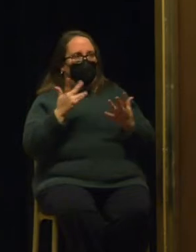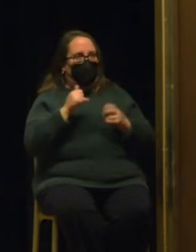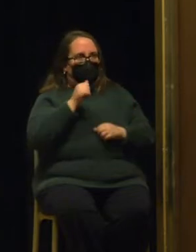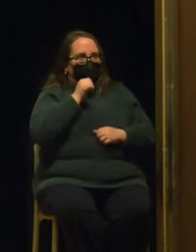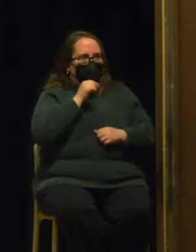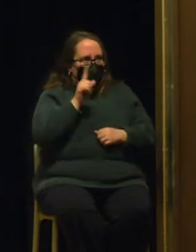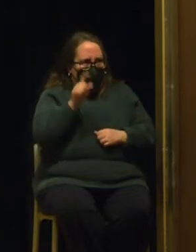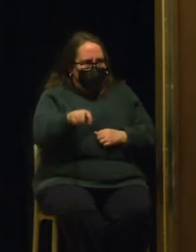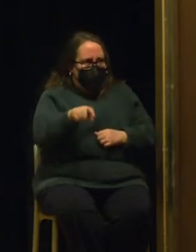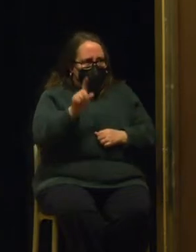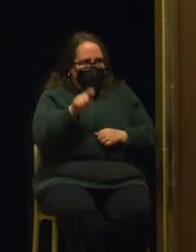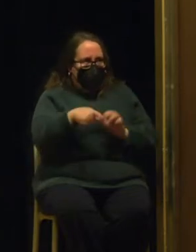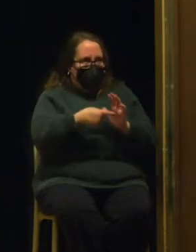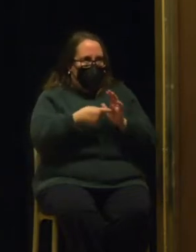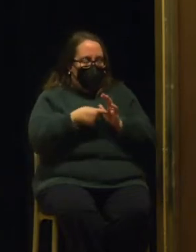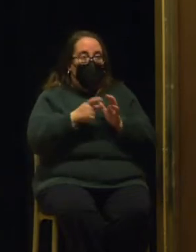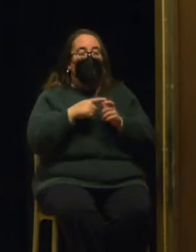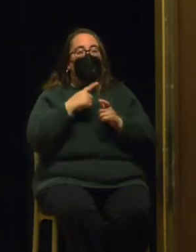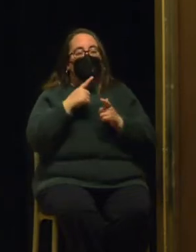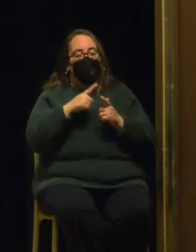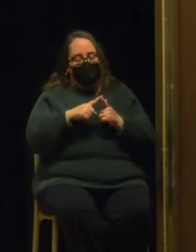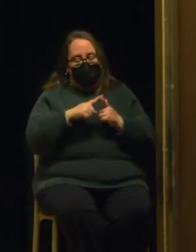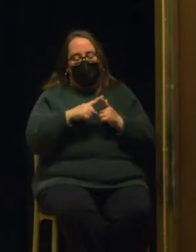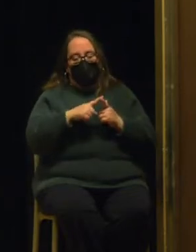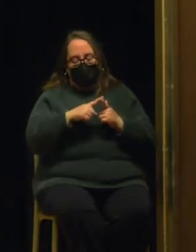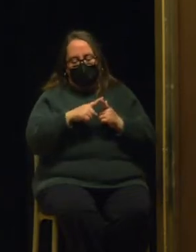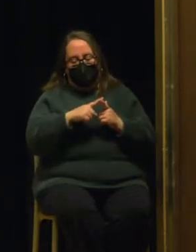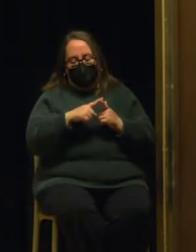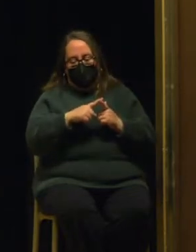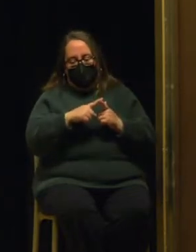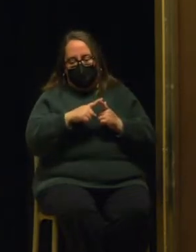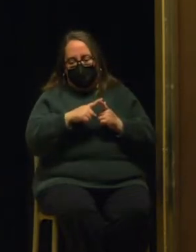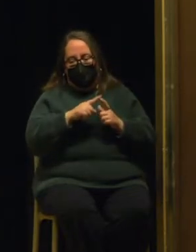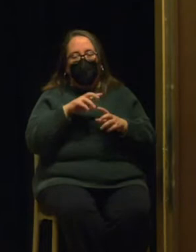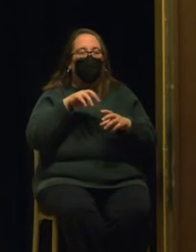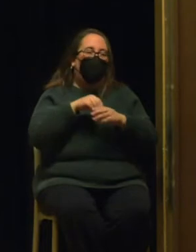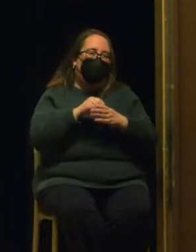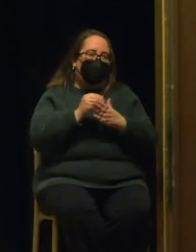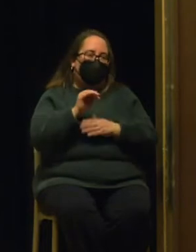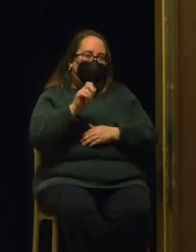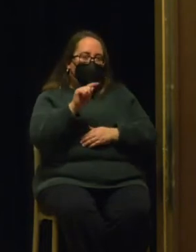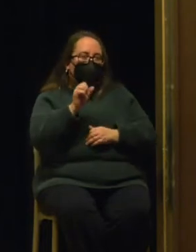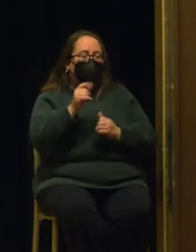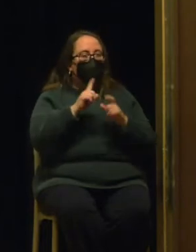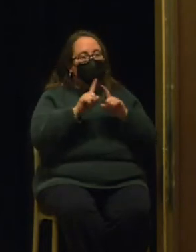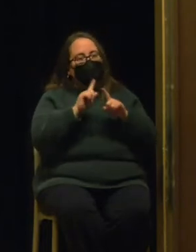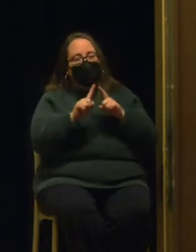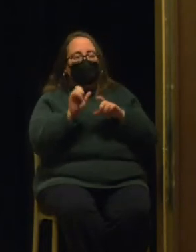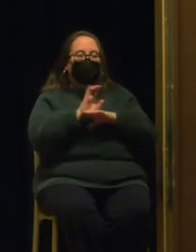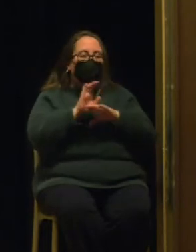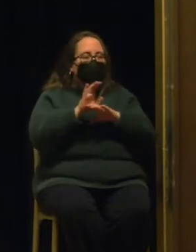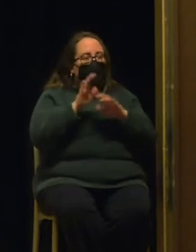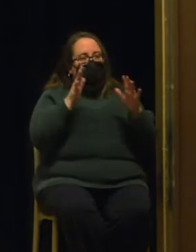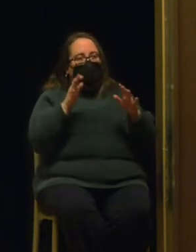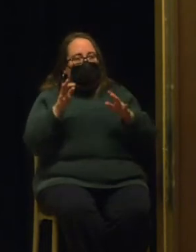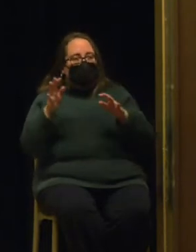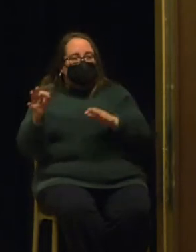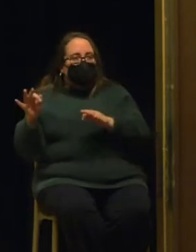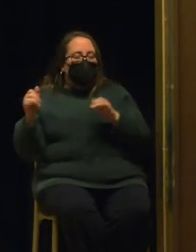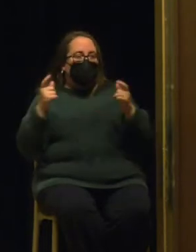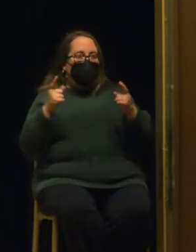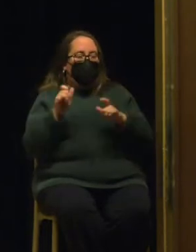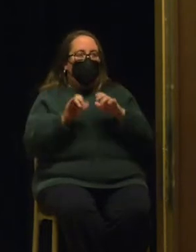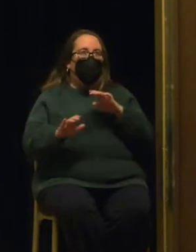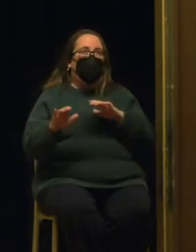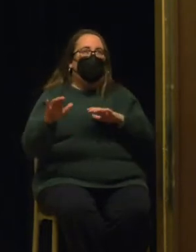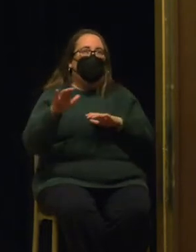You got to give it back. And then we were acquired by Viacom. So there were all these corporate moves that were going on top